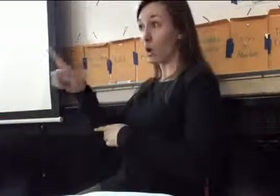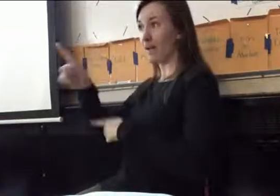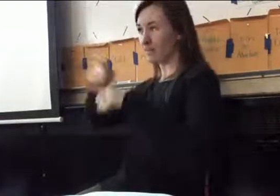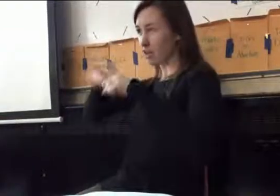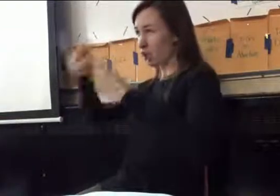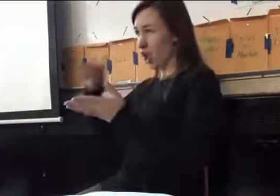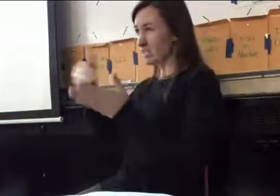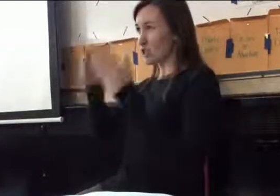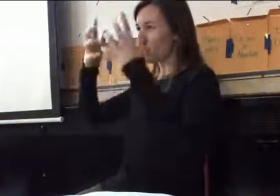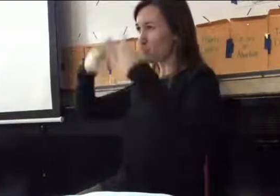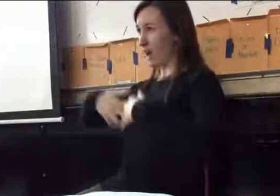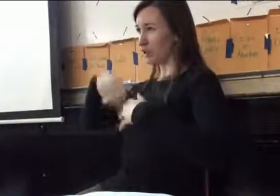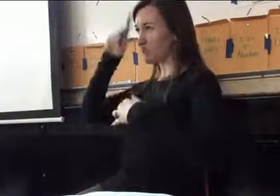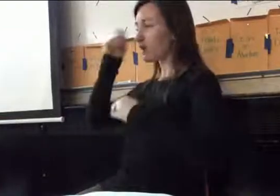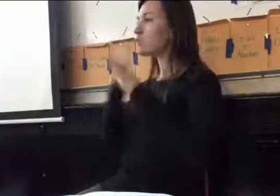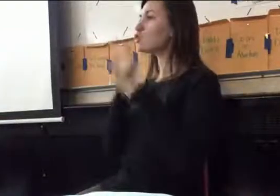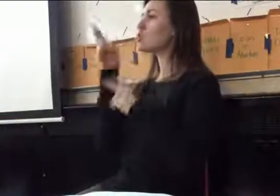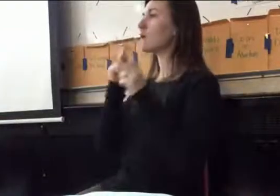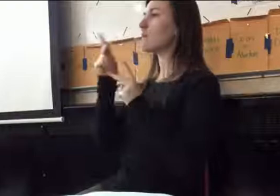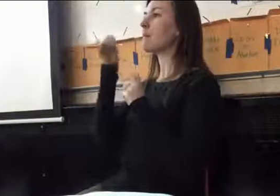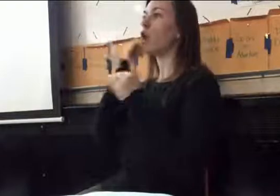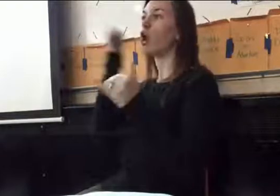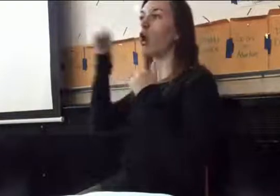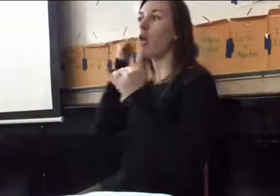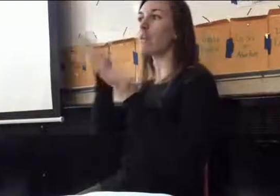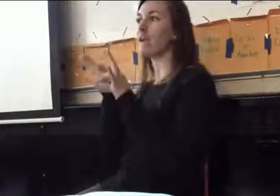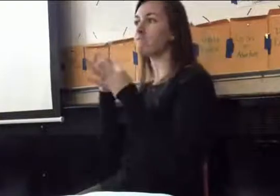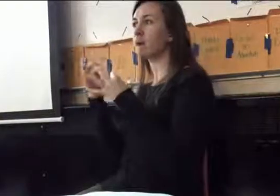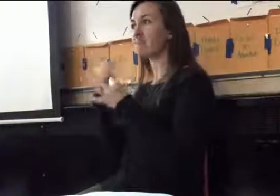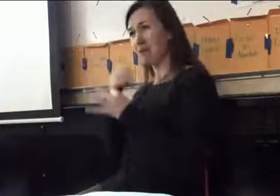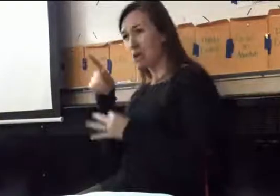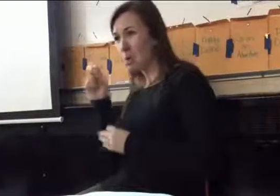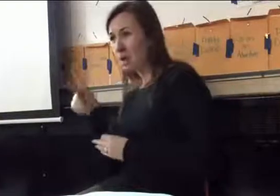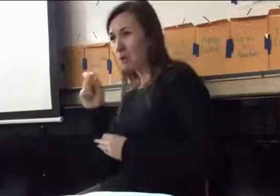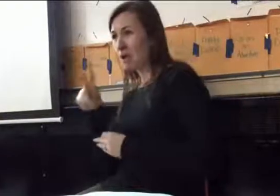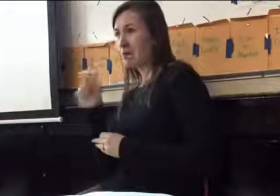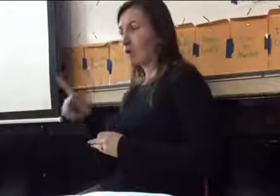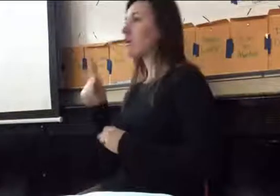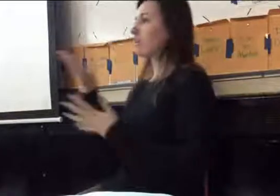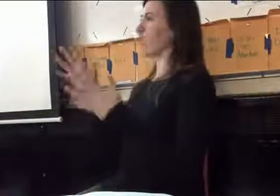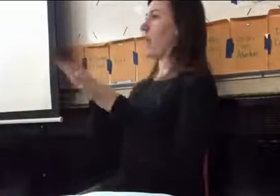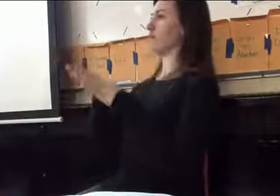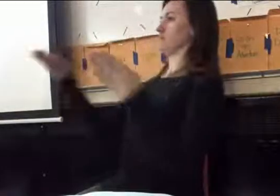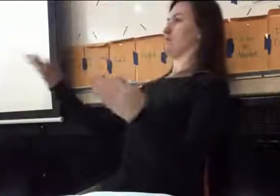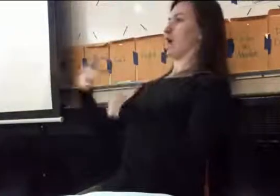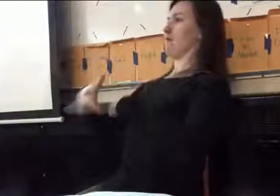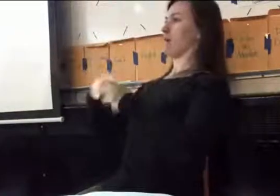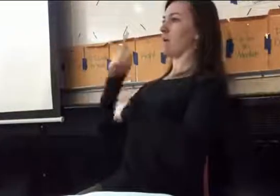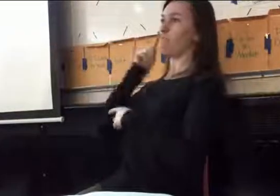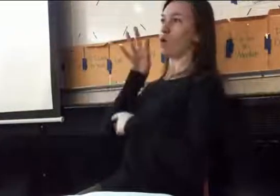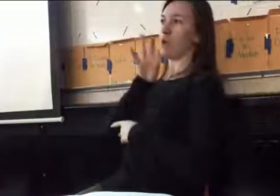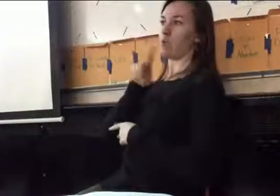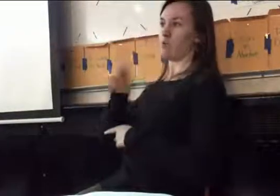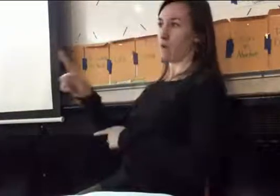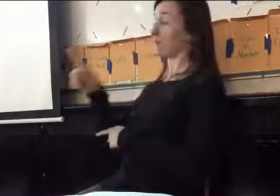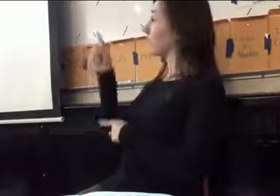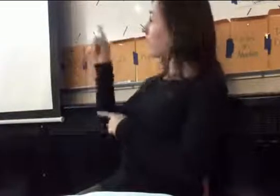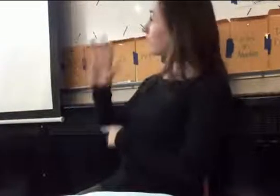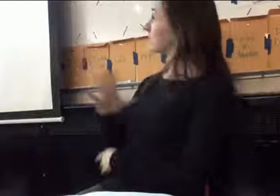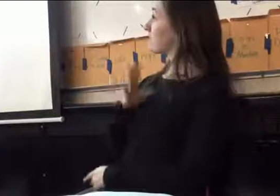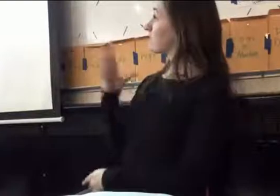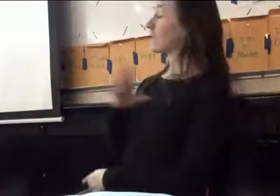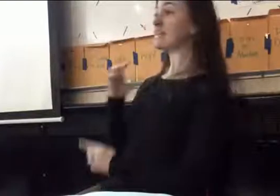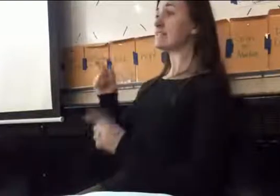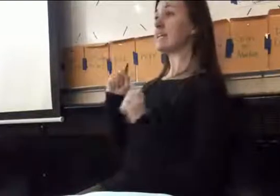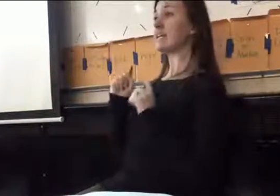crash because too many people are calling their family members to make sure that they're okay. That's the point of it. You also could do this fancy little donate button. So on